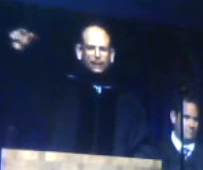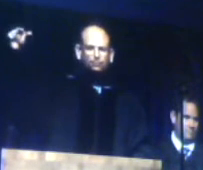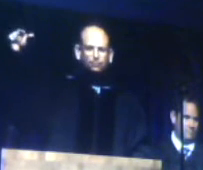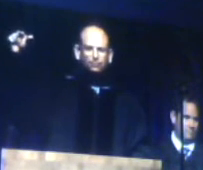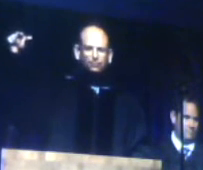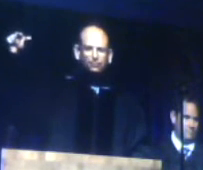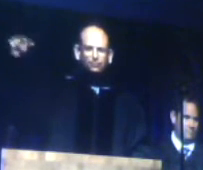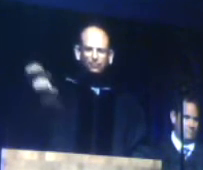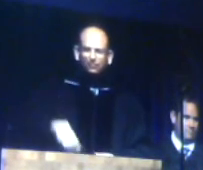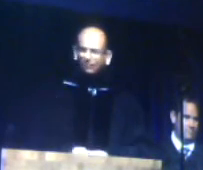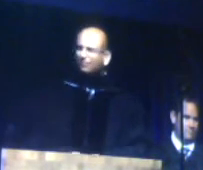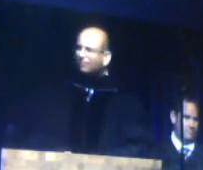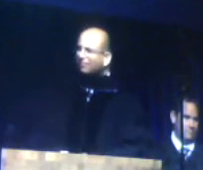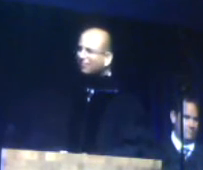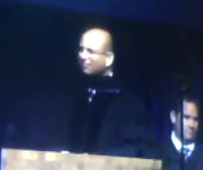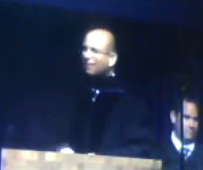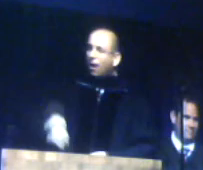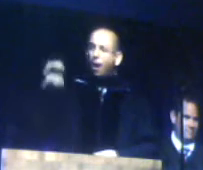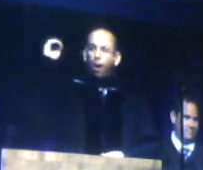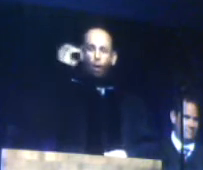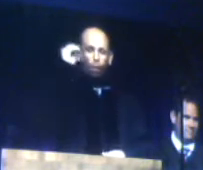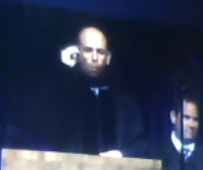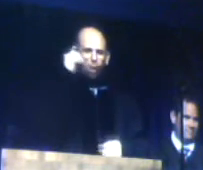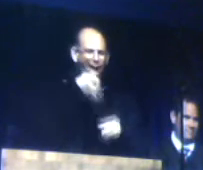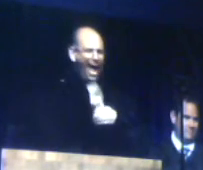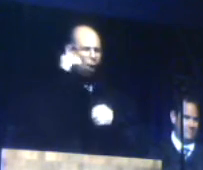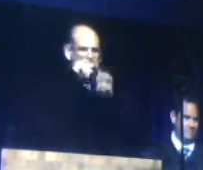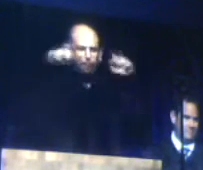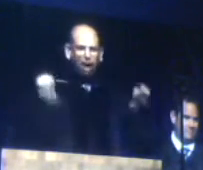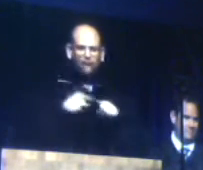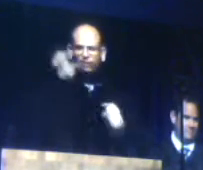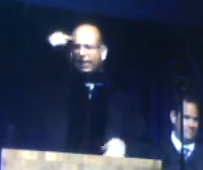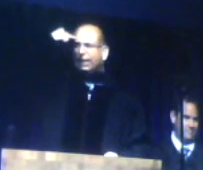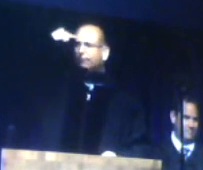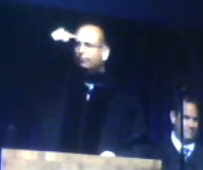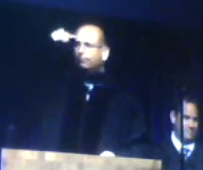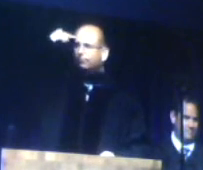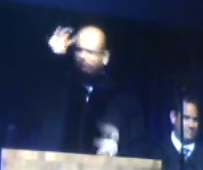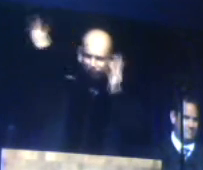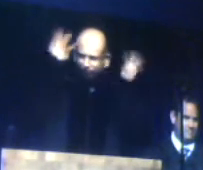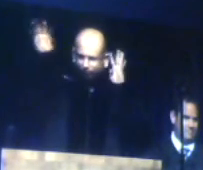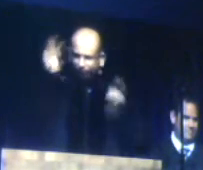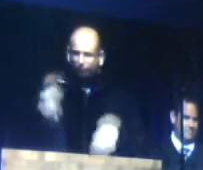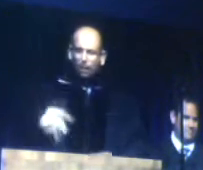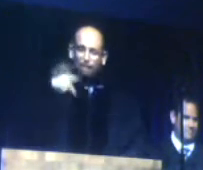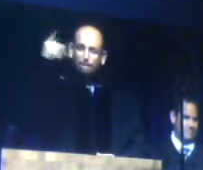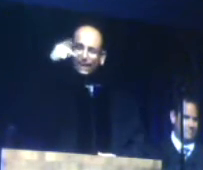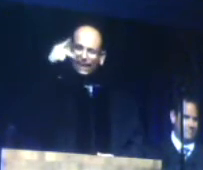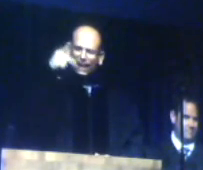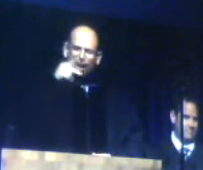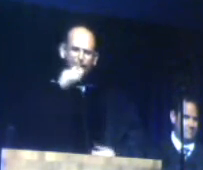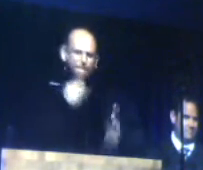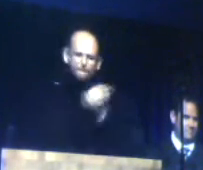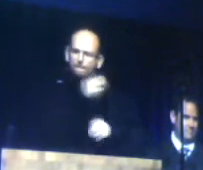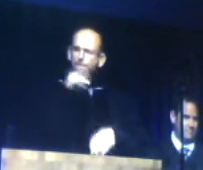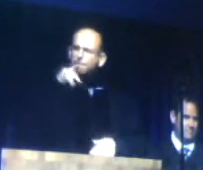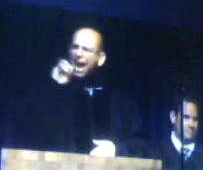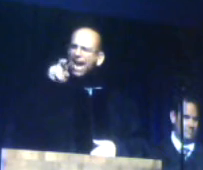No carbon footprints. Think green. O. Think out of the box. P.